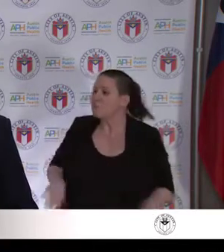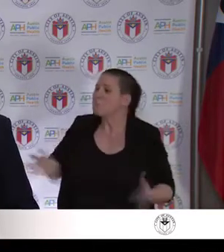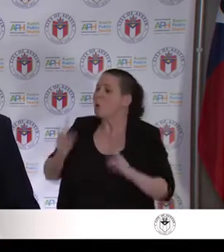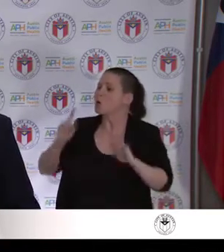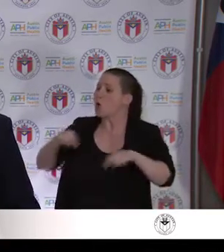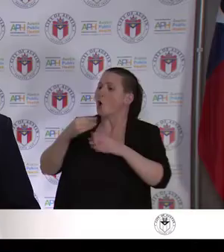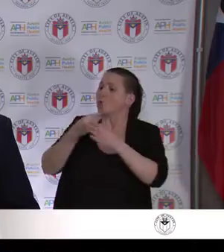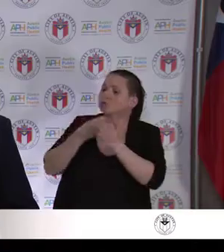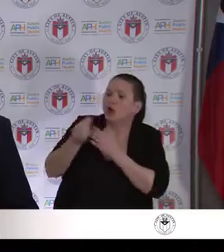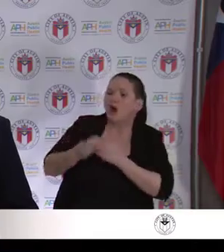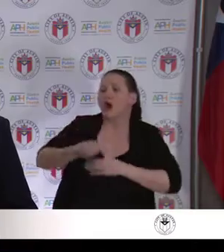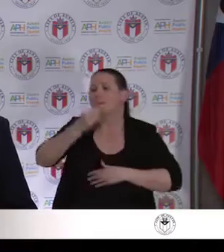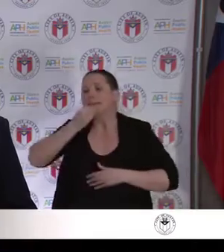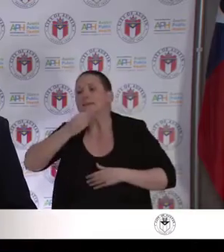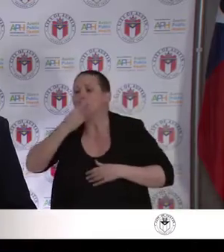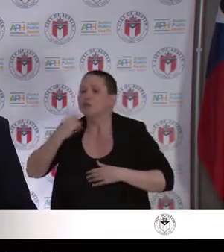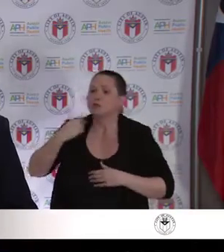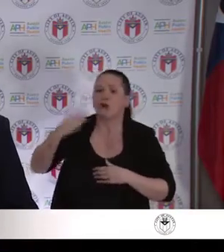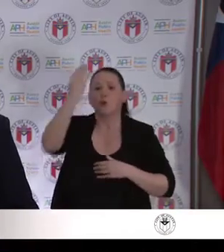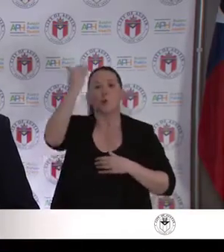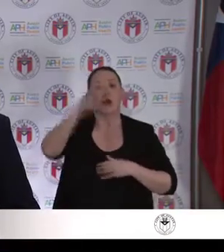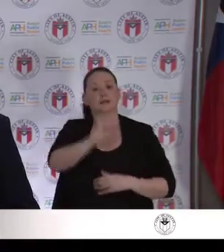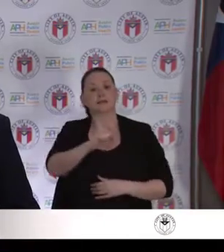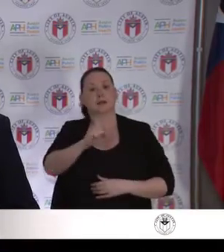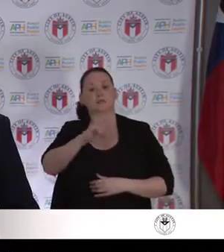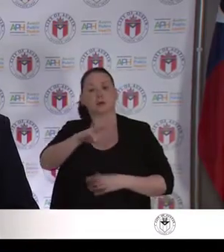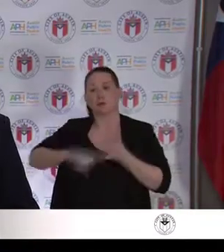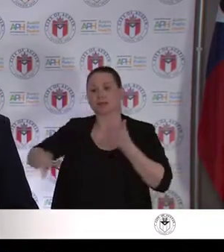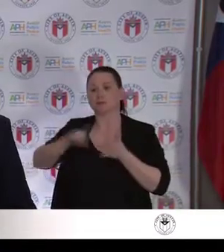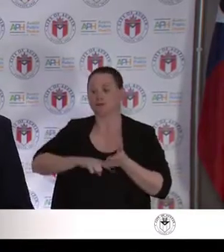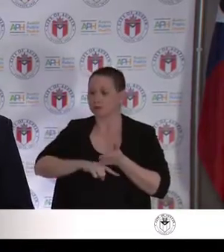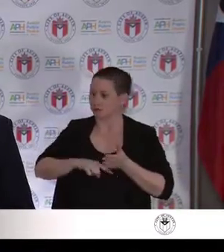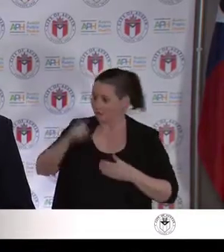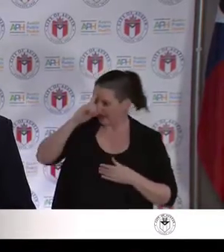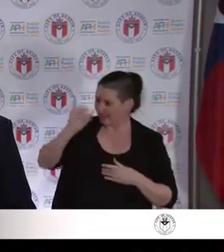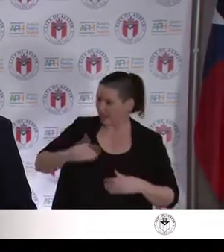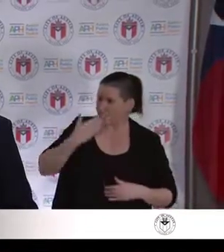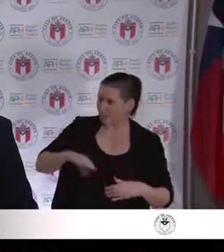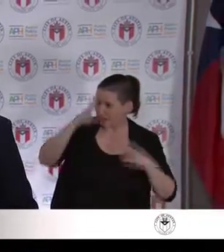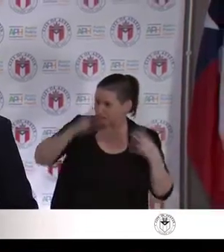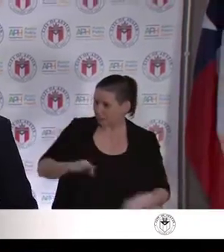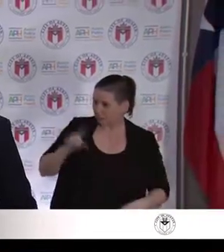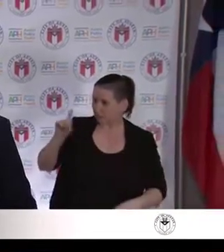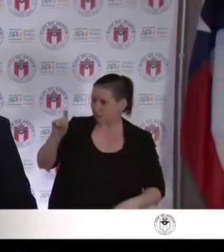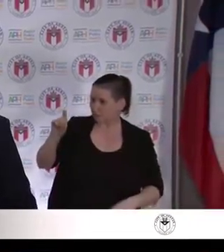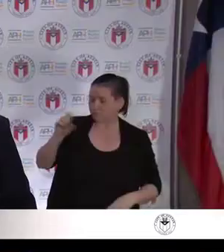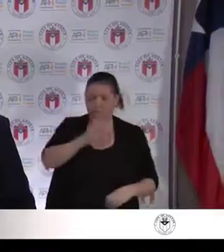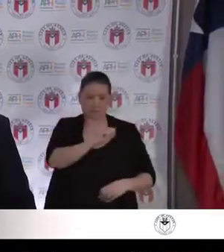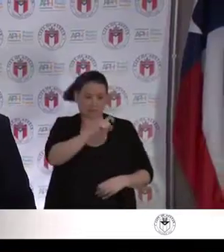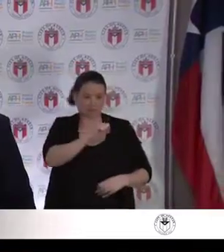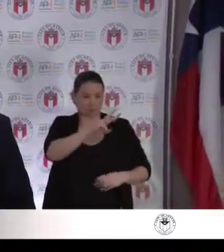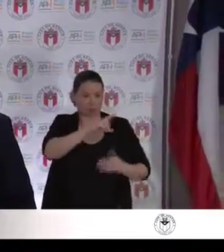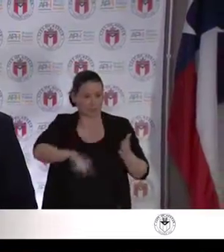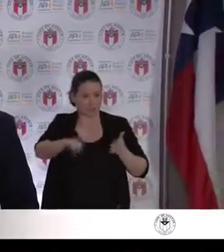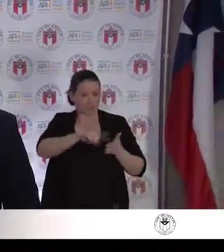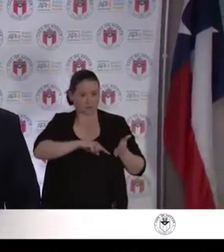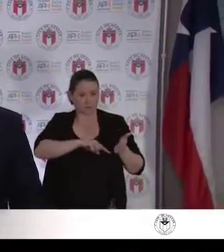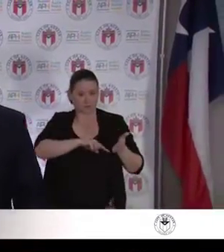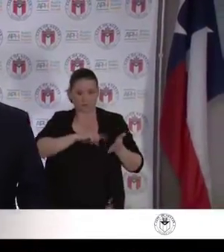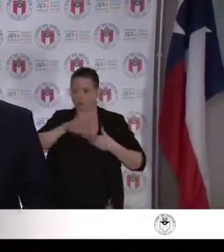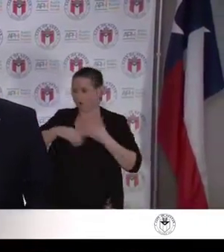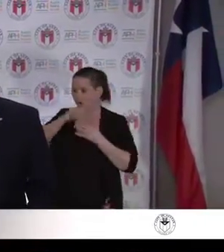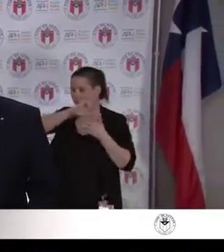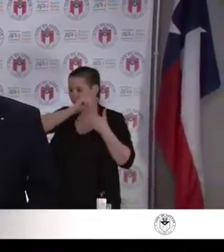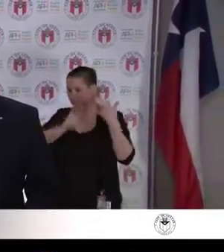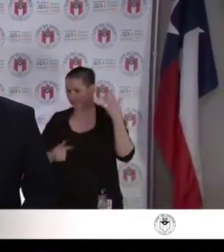restaurants in the wake of the South by cancellation. Do you think that was a poor decision, given that South by Southwest was canceled and all the